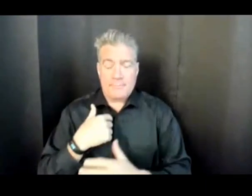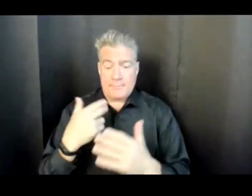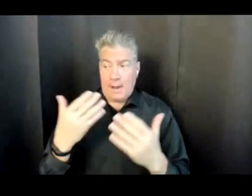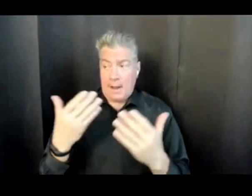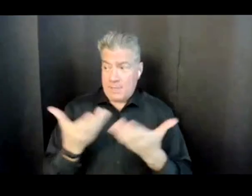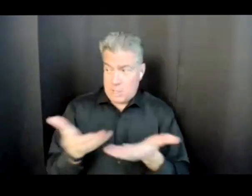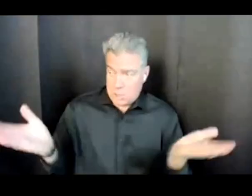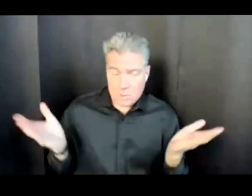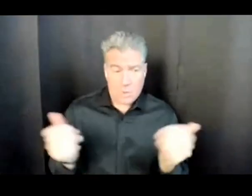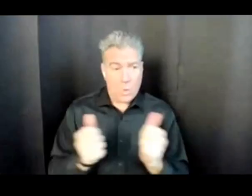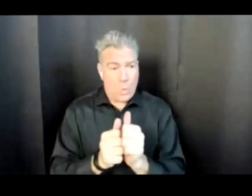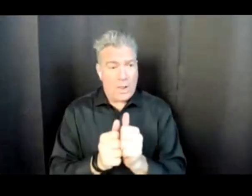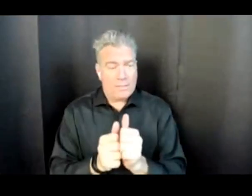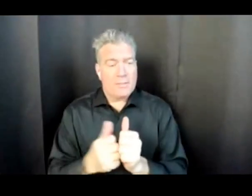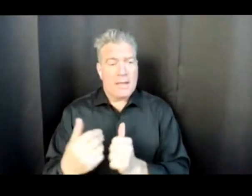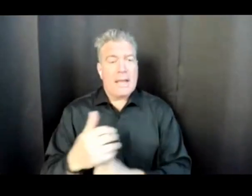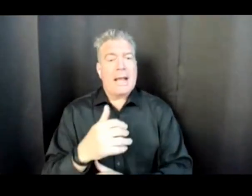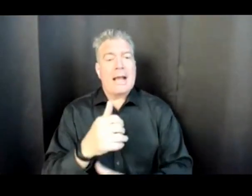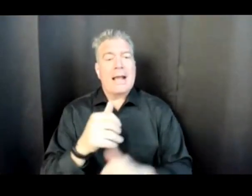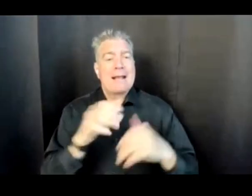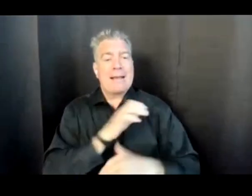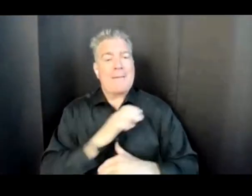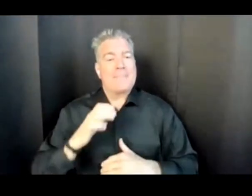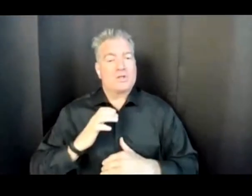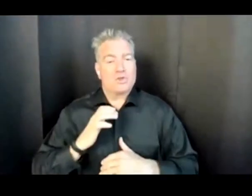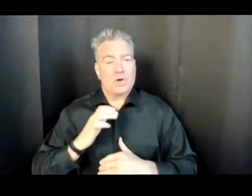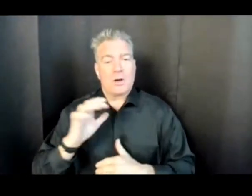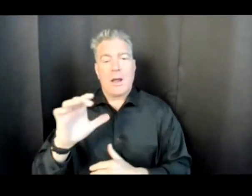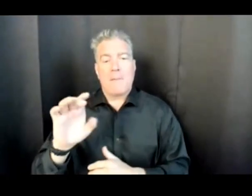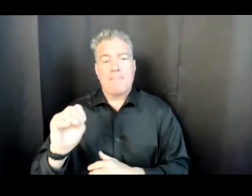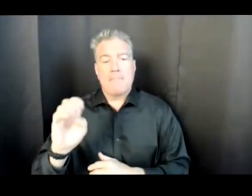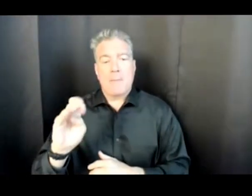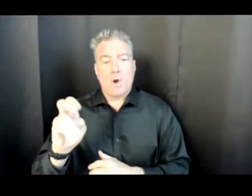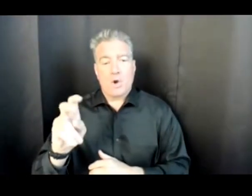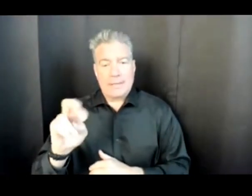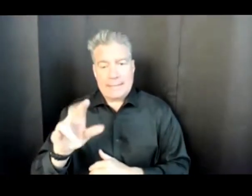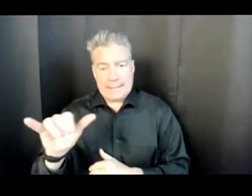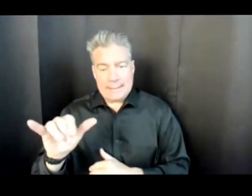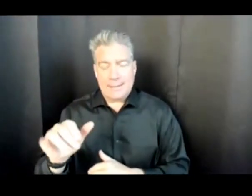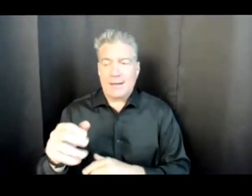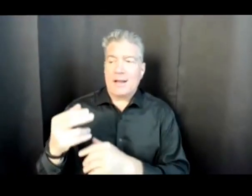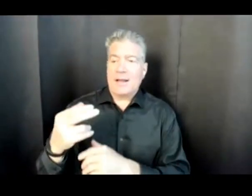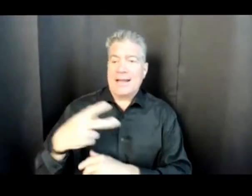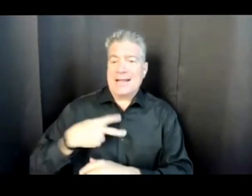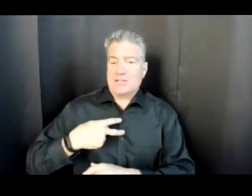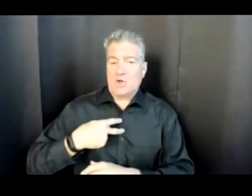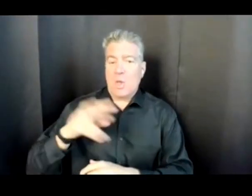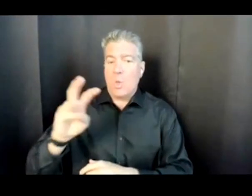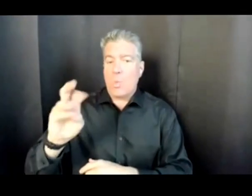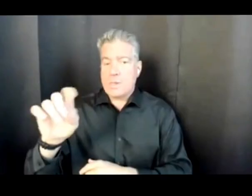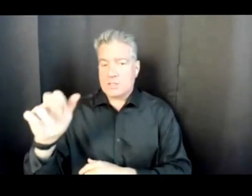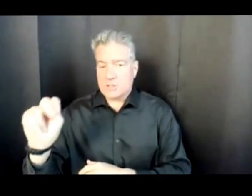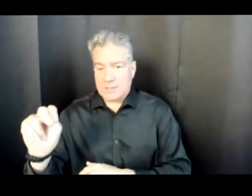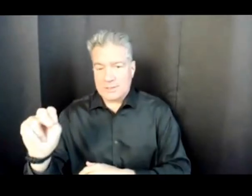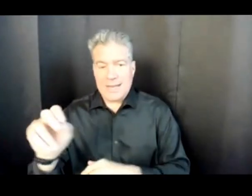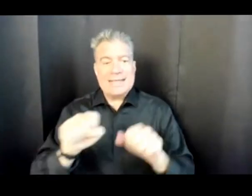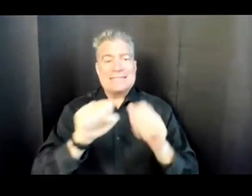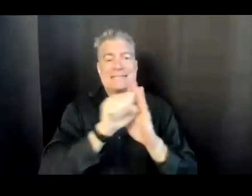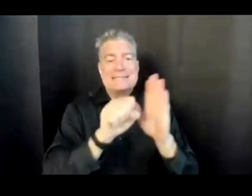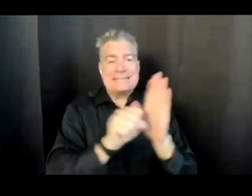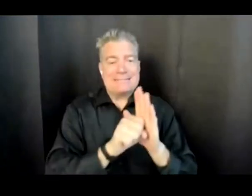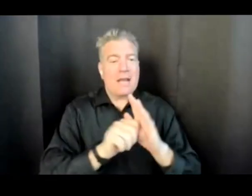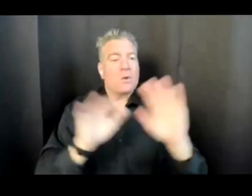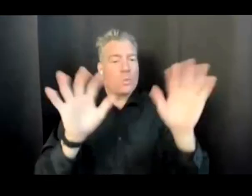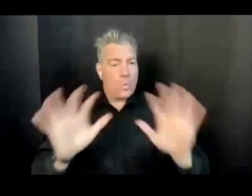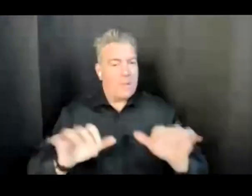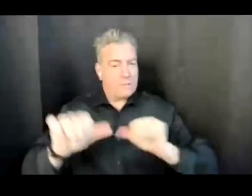DOT Commissioner Russell McMurray, DPS Commissioner Colonel Billy Hitchens, General Dwayne Wilson, and State Meteorologist Will Langston, all